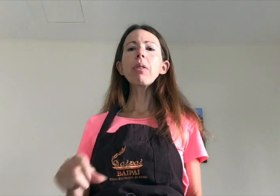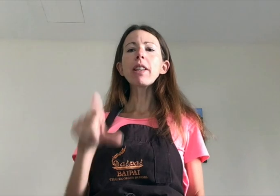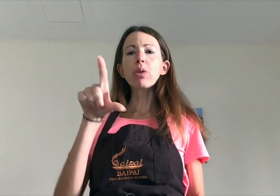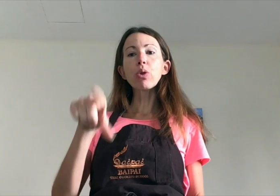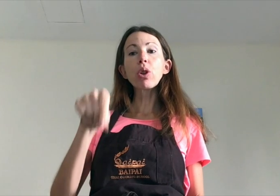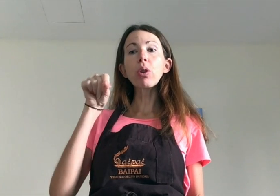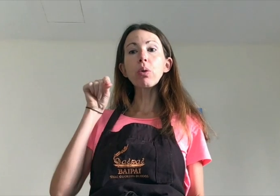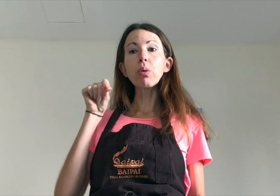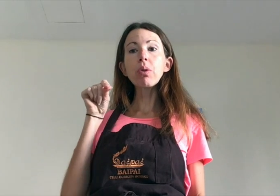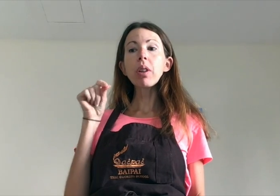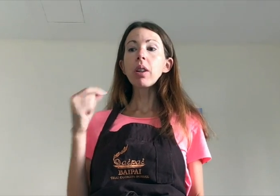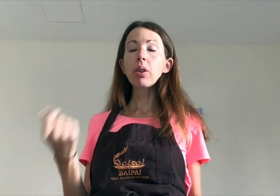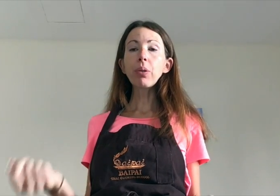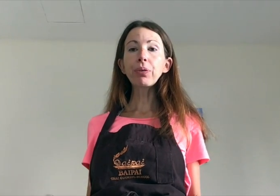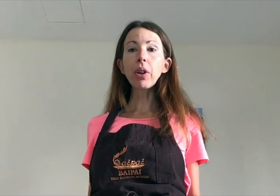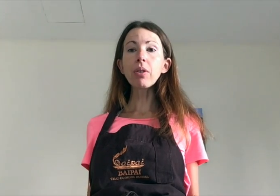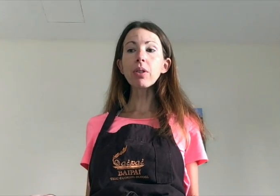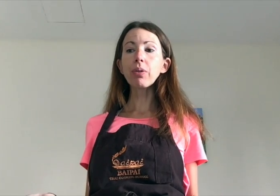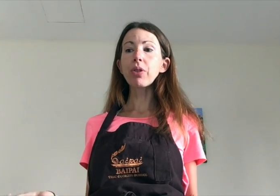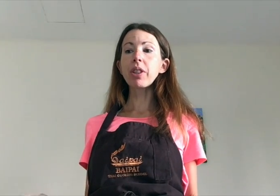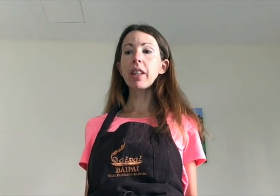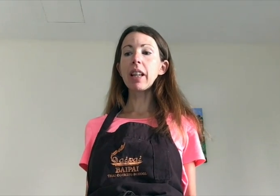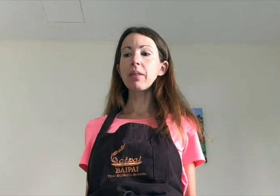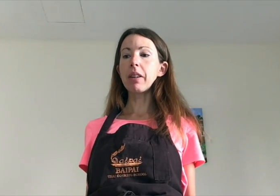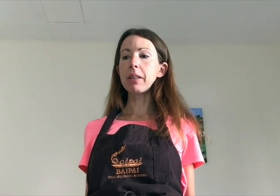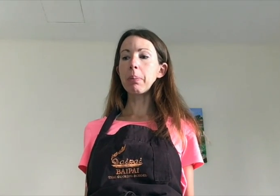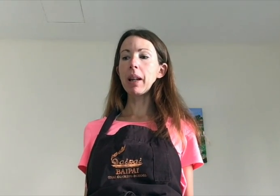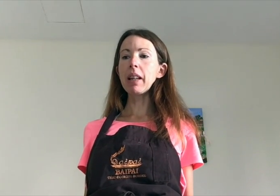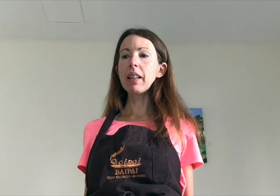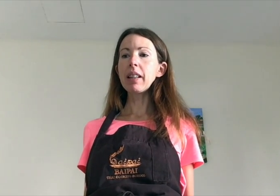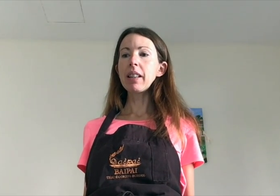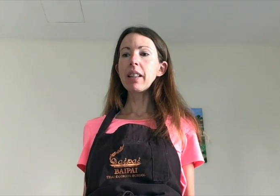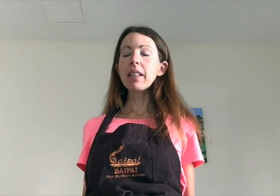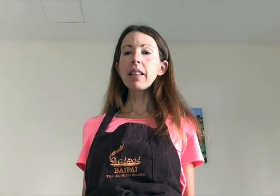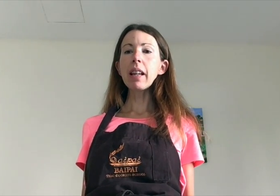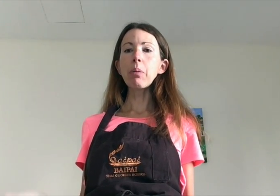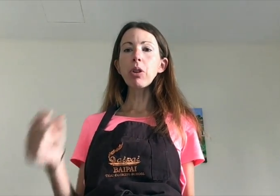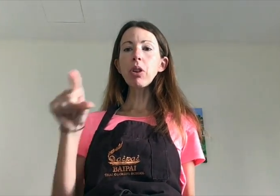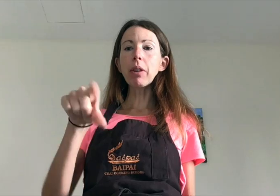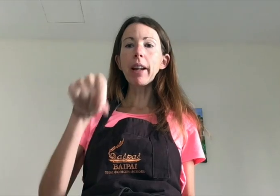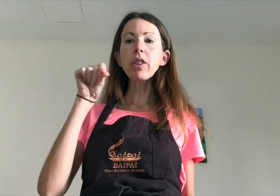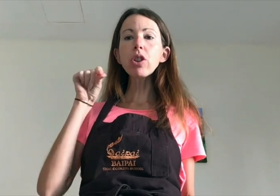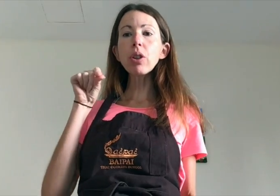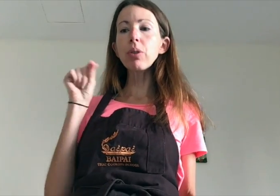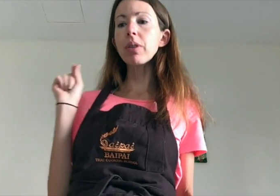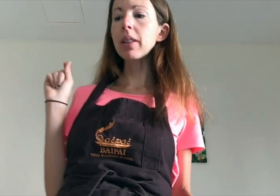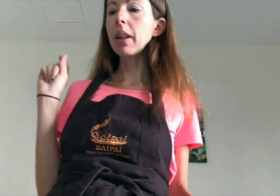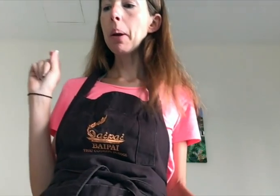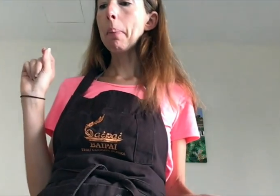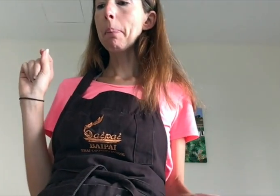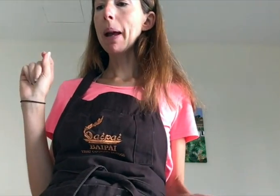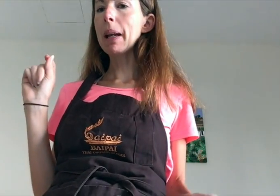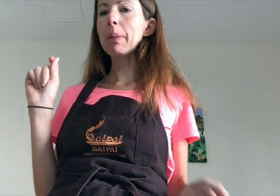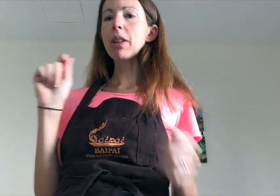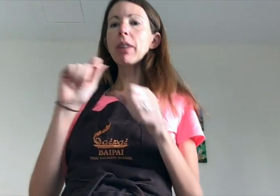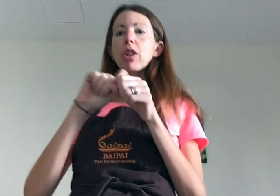to choose your fruit for today's recipe. See what you can choose. Maybe you can choose